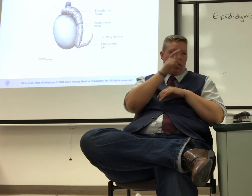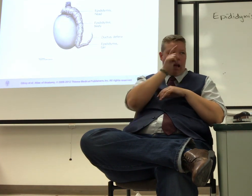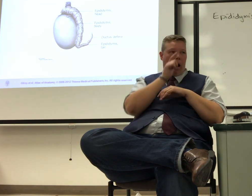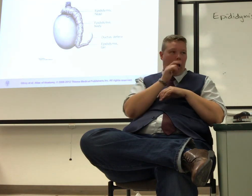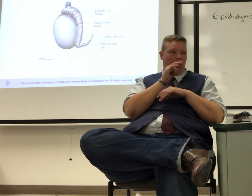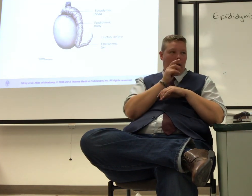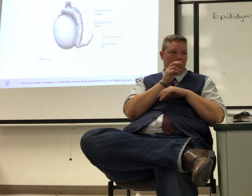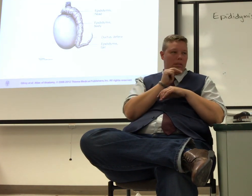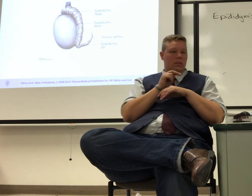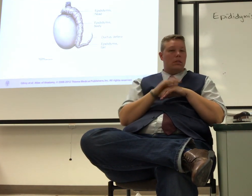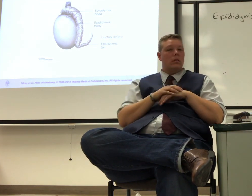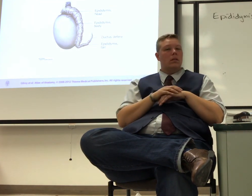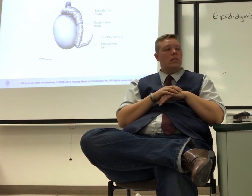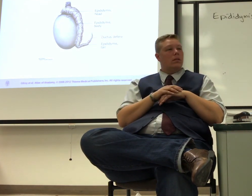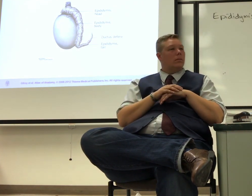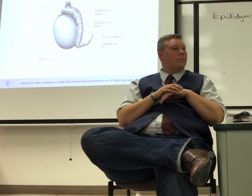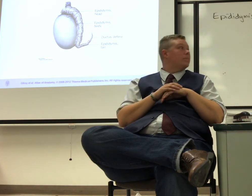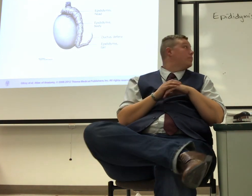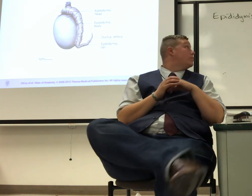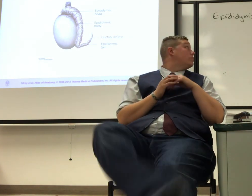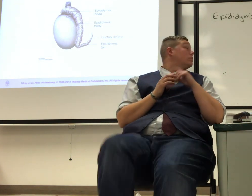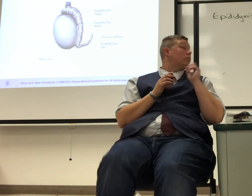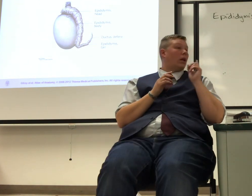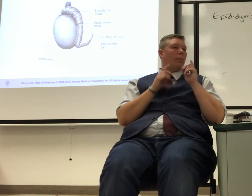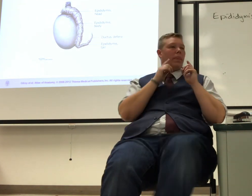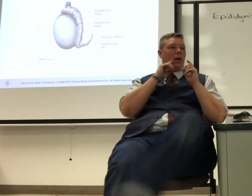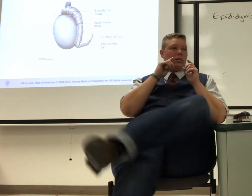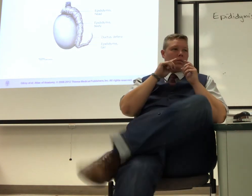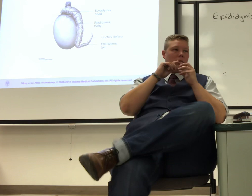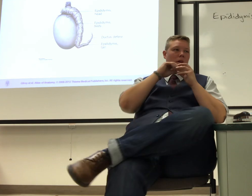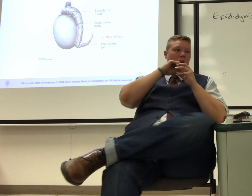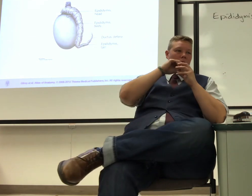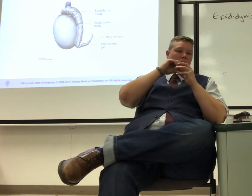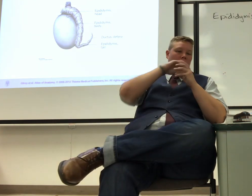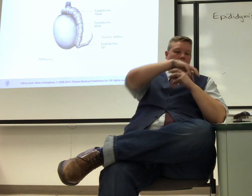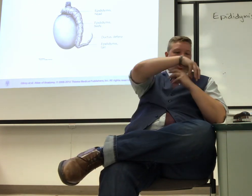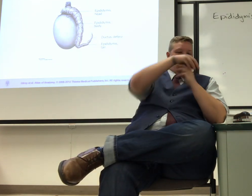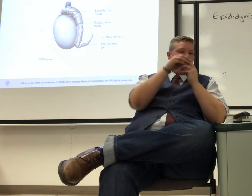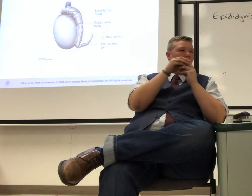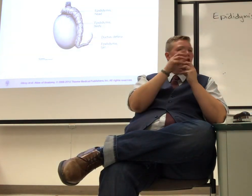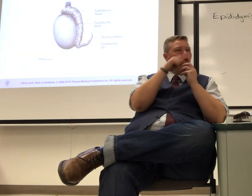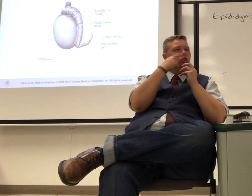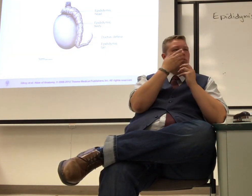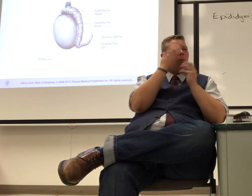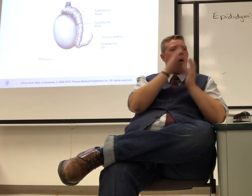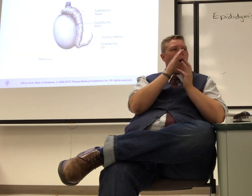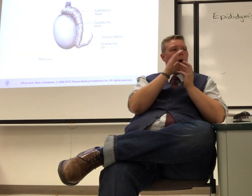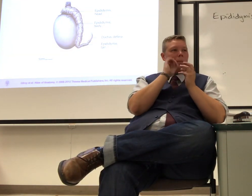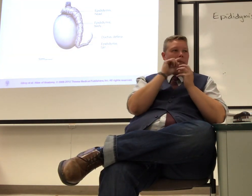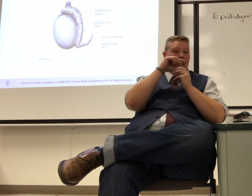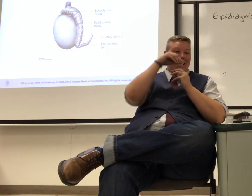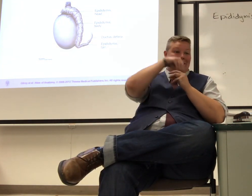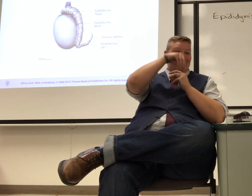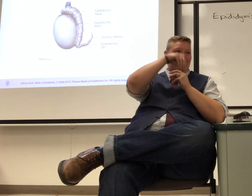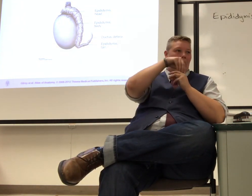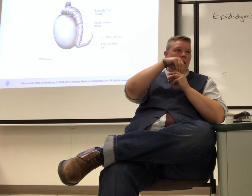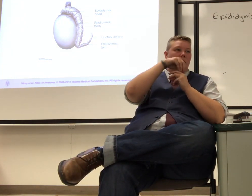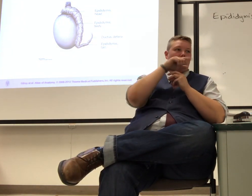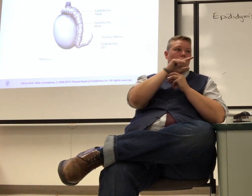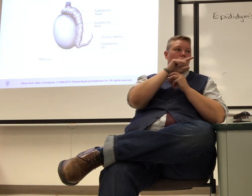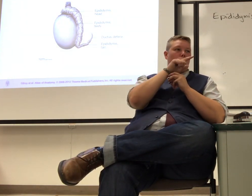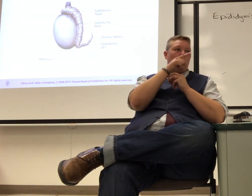body, and tail, and there's like a 21-foot long coiled tube that's coiled up in there. So it's densely